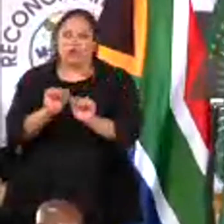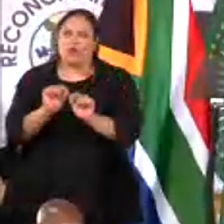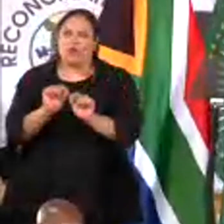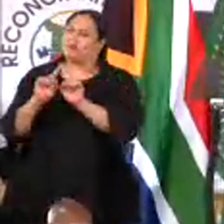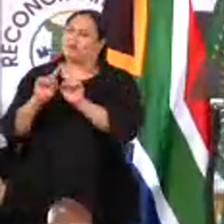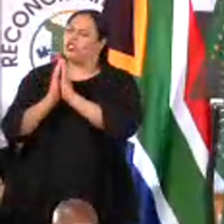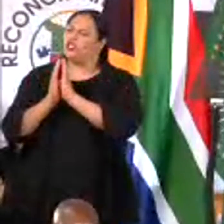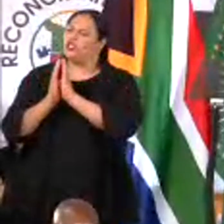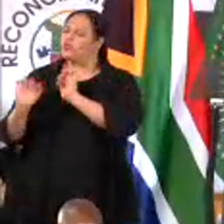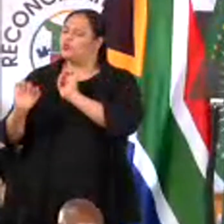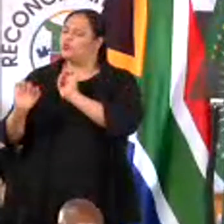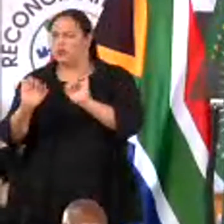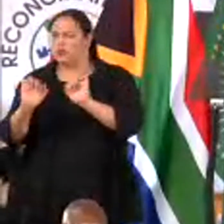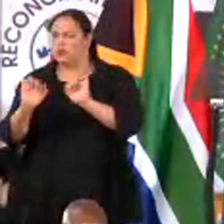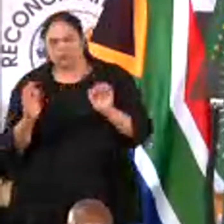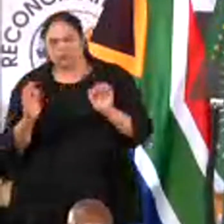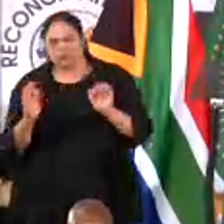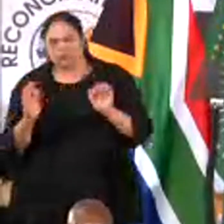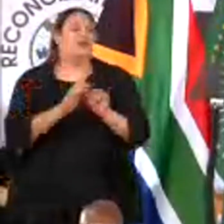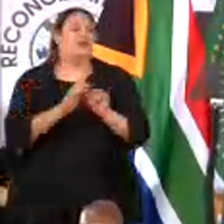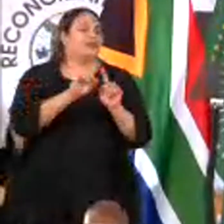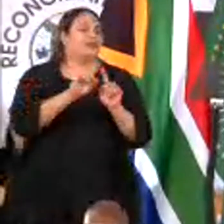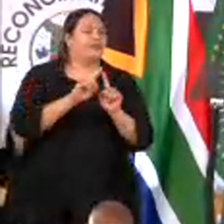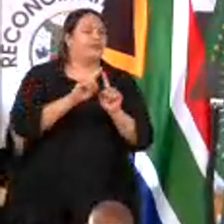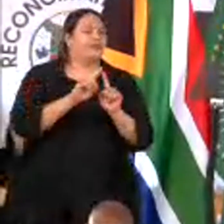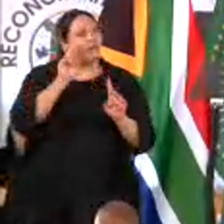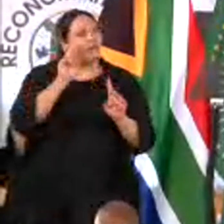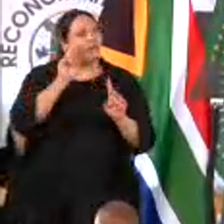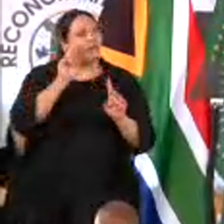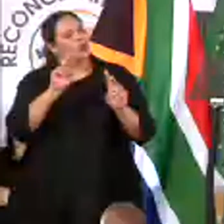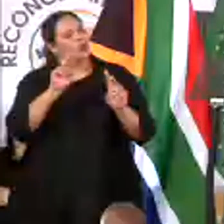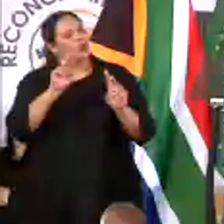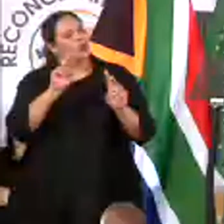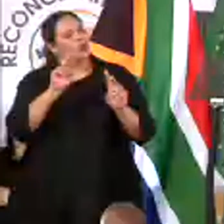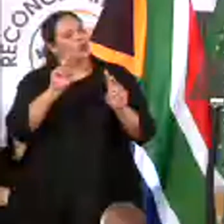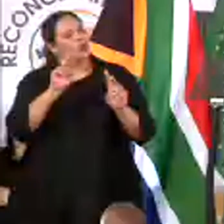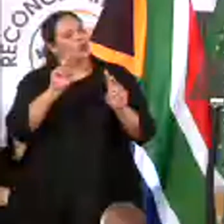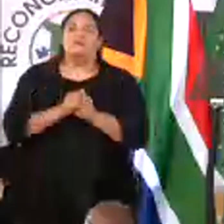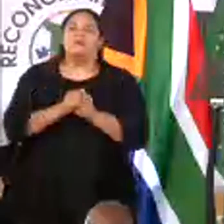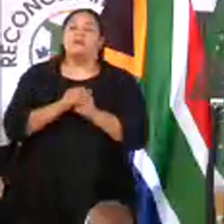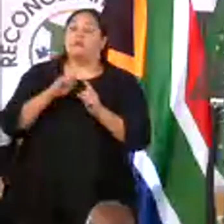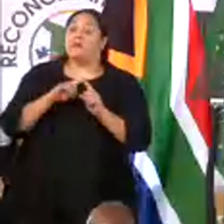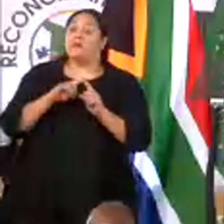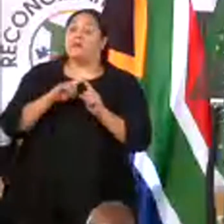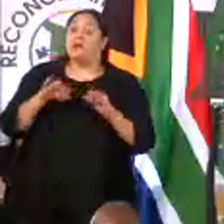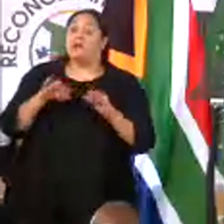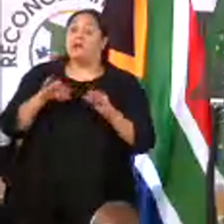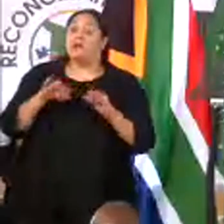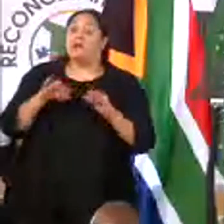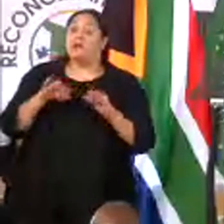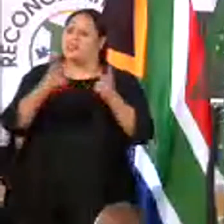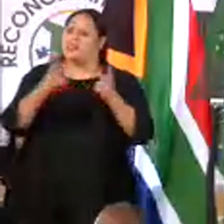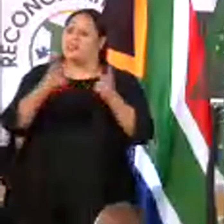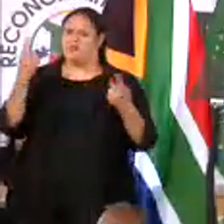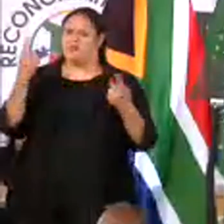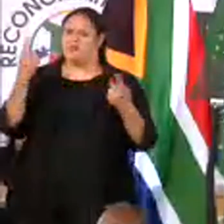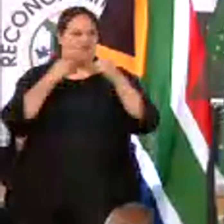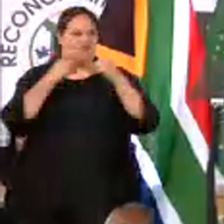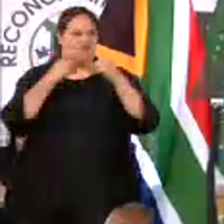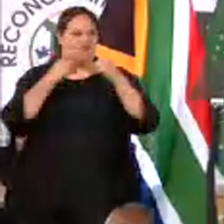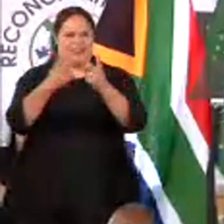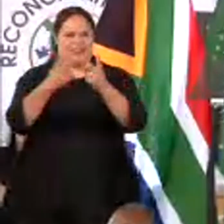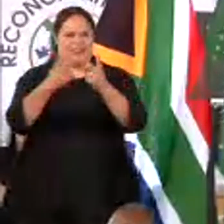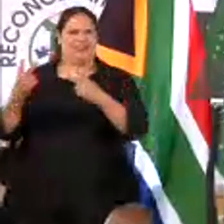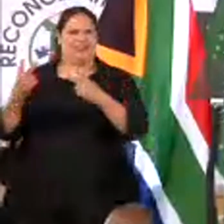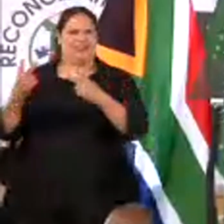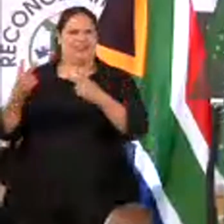different histories, different perspectives, and people who look different